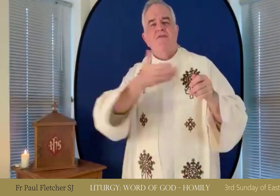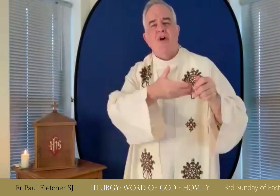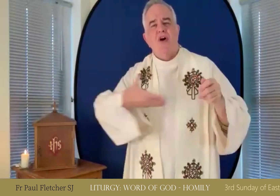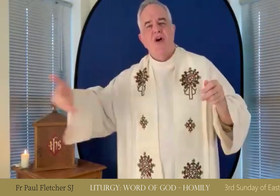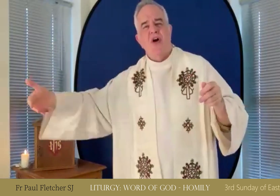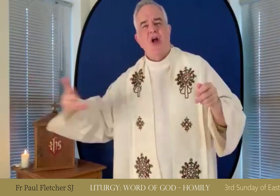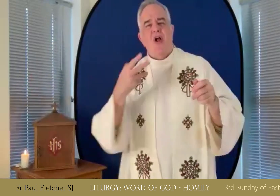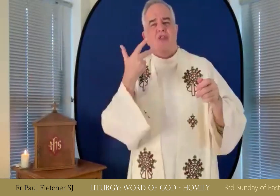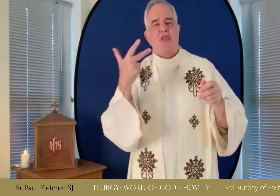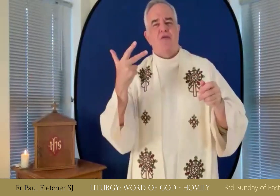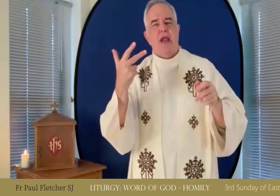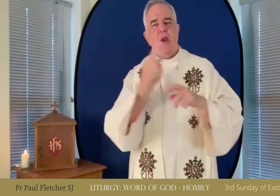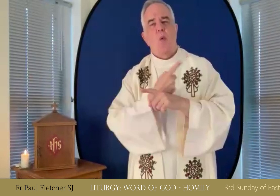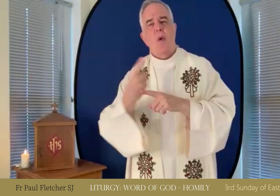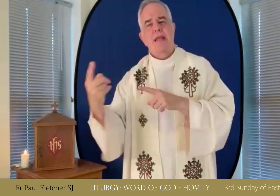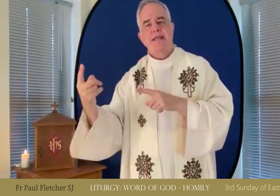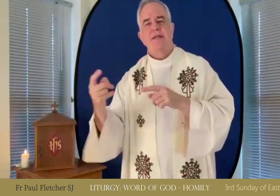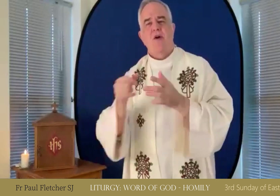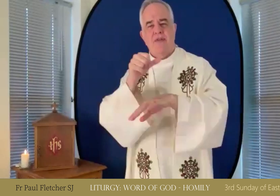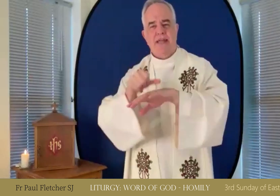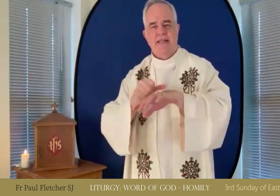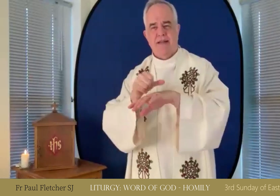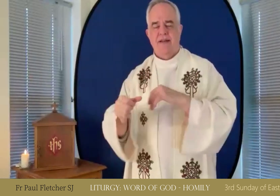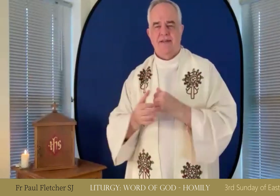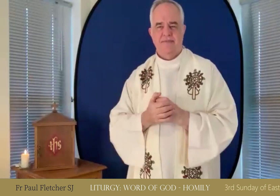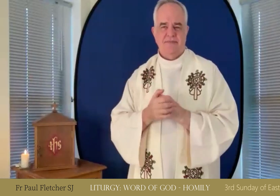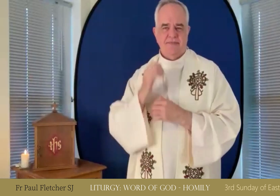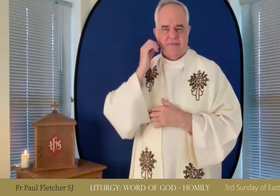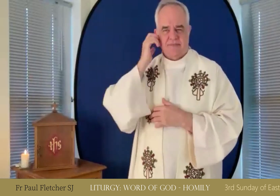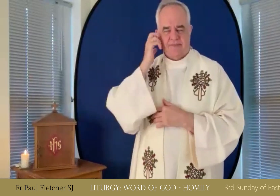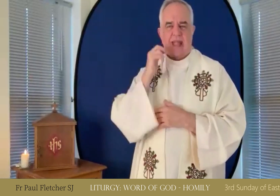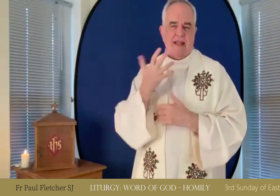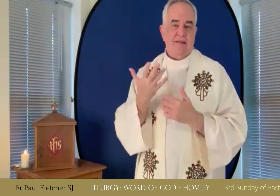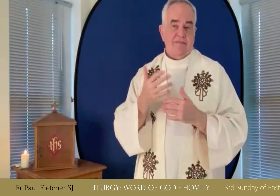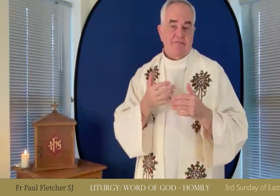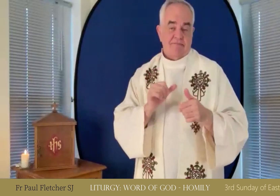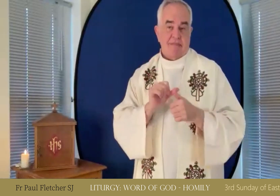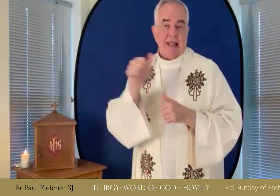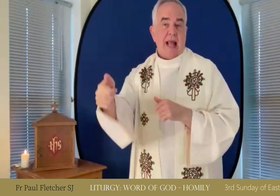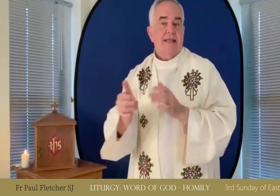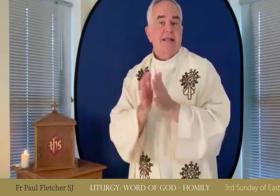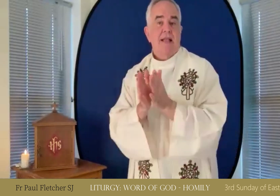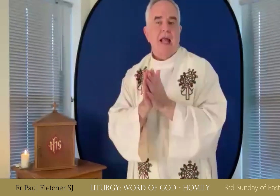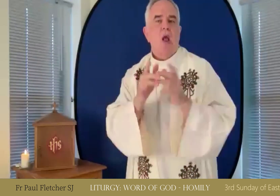over the 3 weeks of Easter. And that Sunday